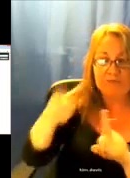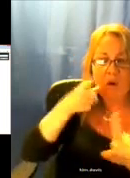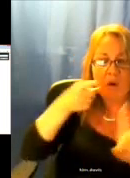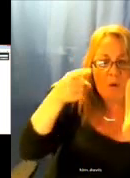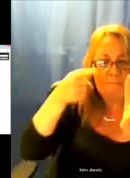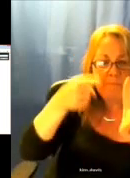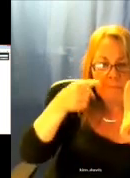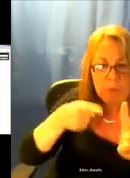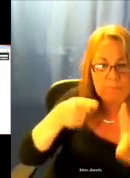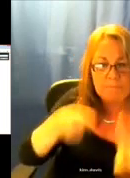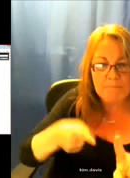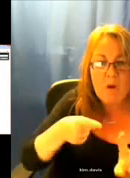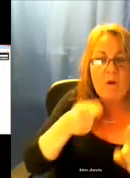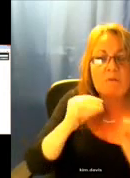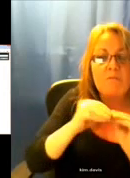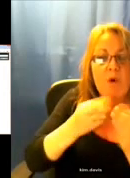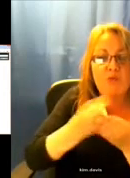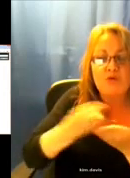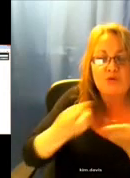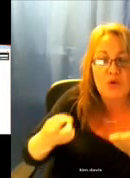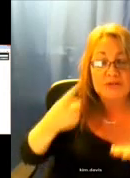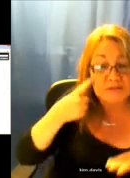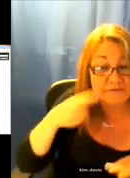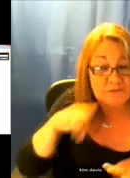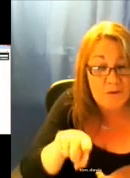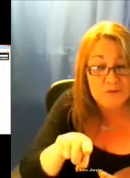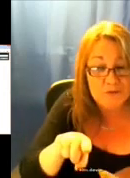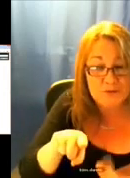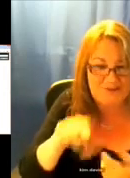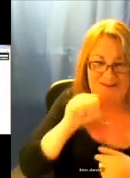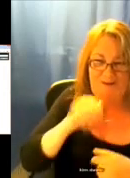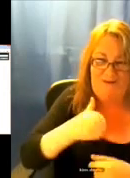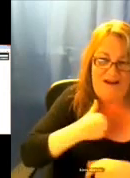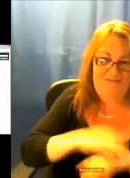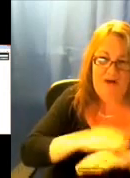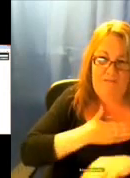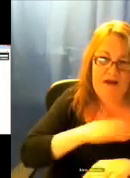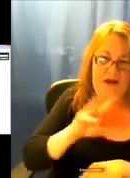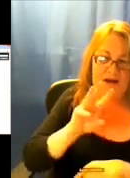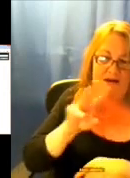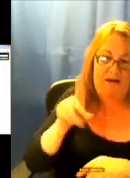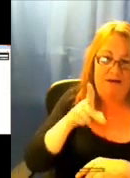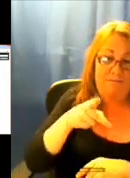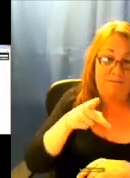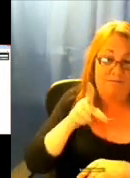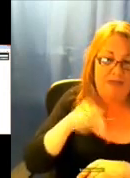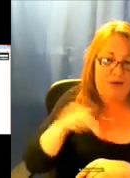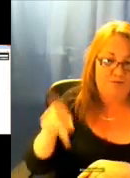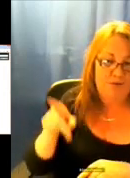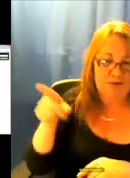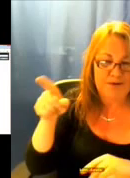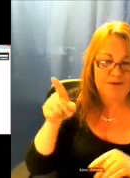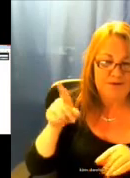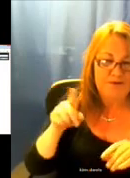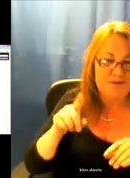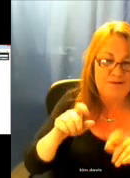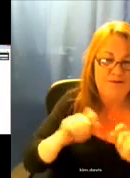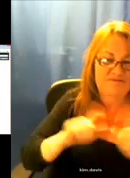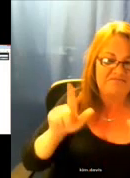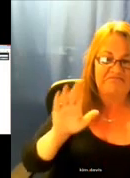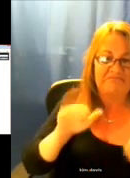if you see this, you can look at this and educate yourself more on the resources that are out there.